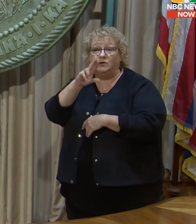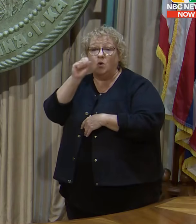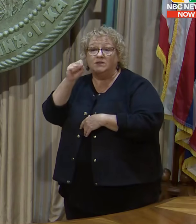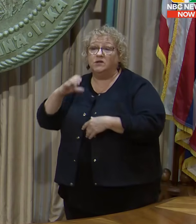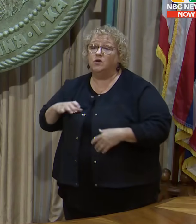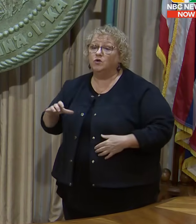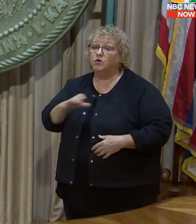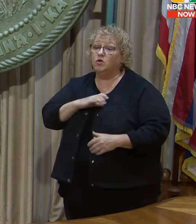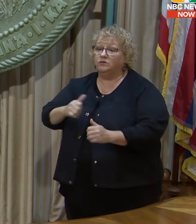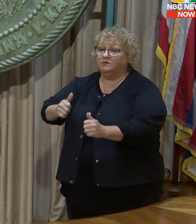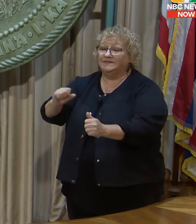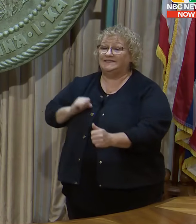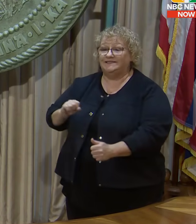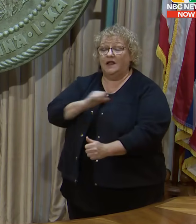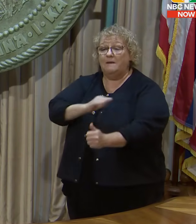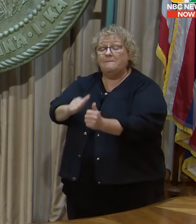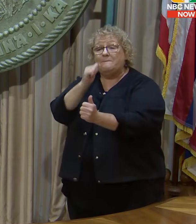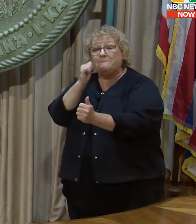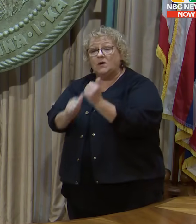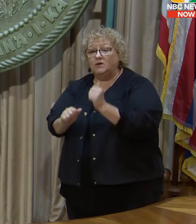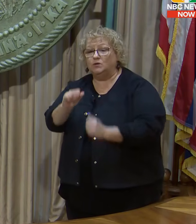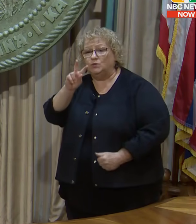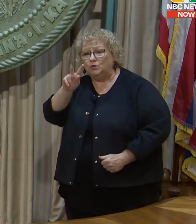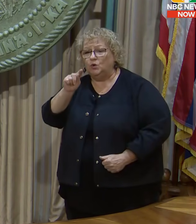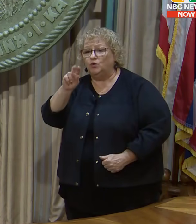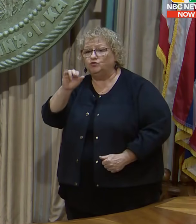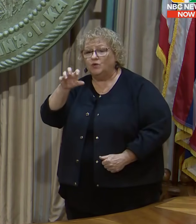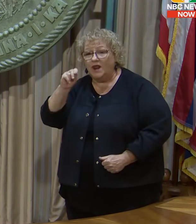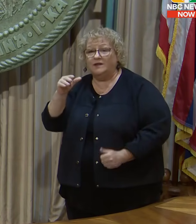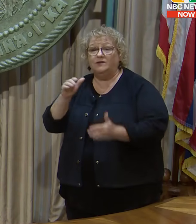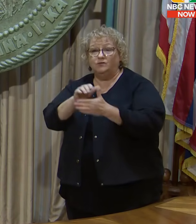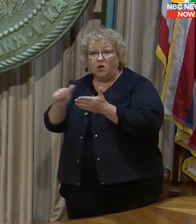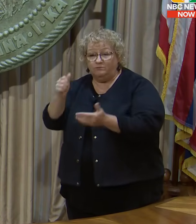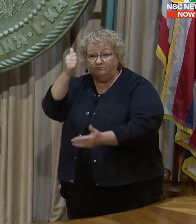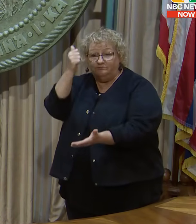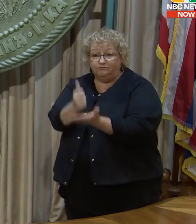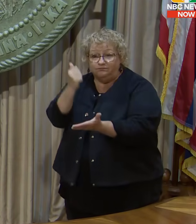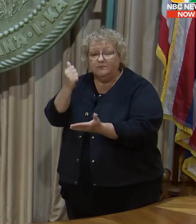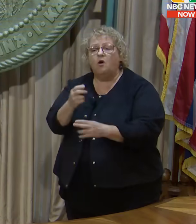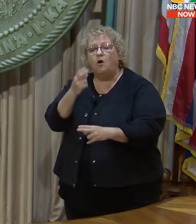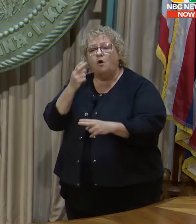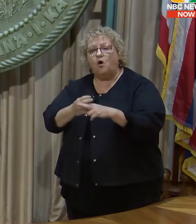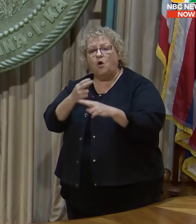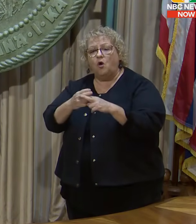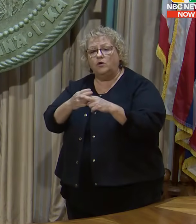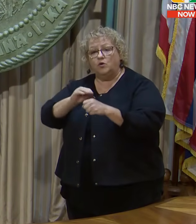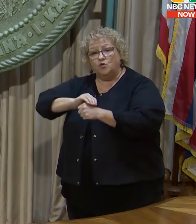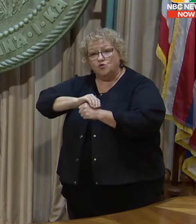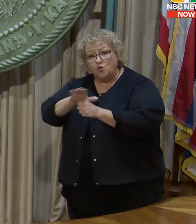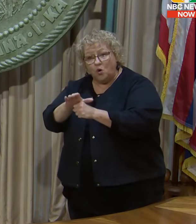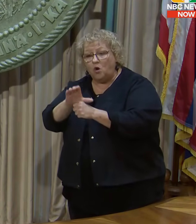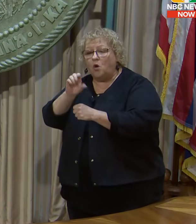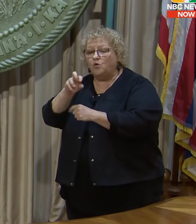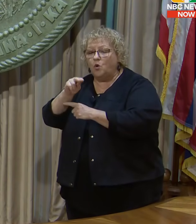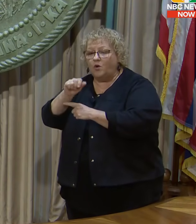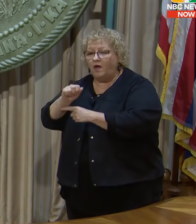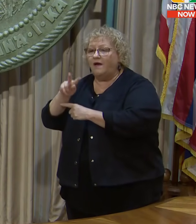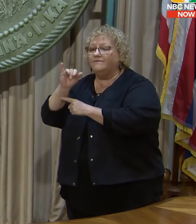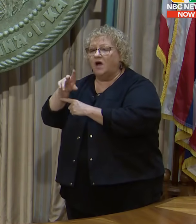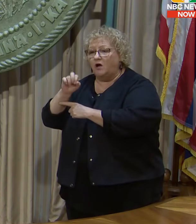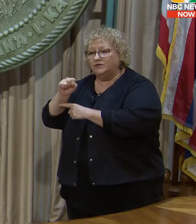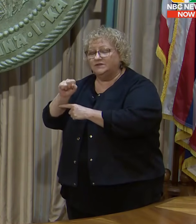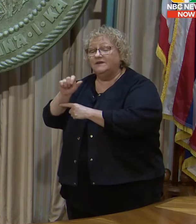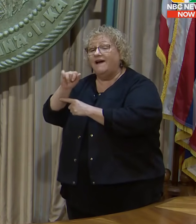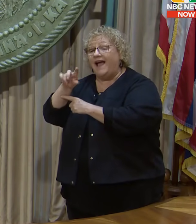package will help our community. The measure is called the Coronavirus Aid, Relief, and